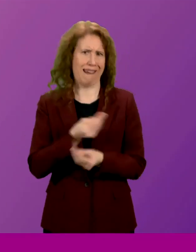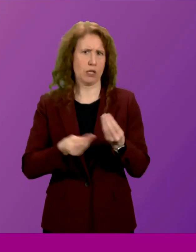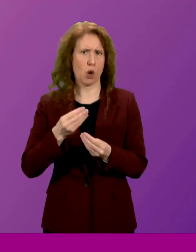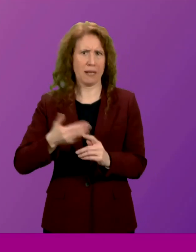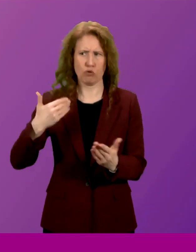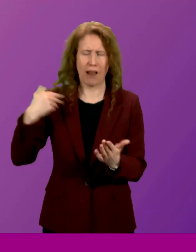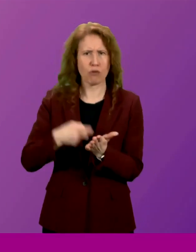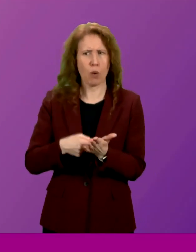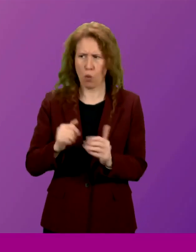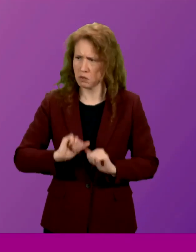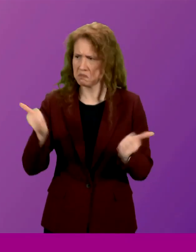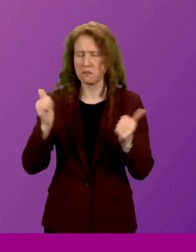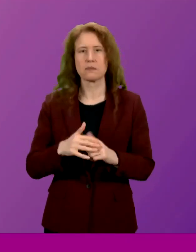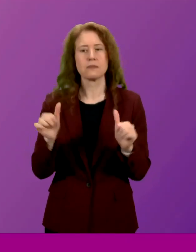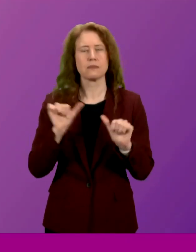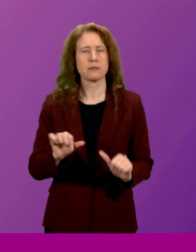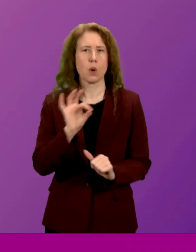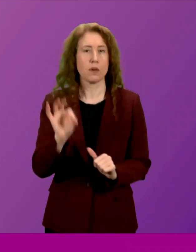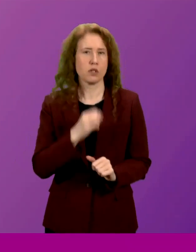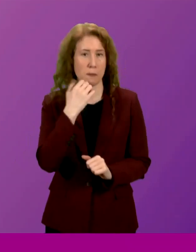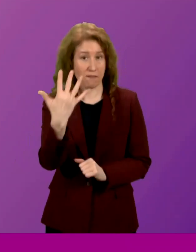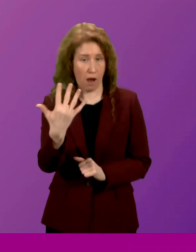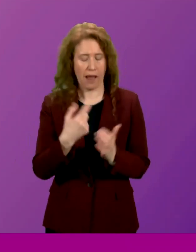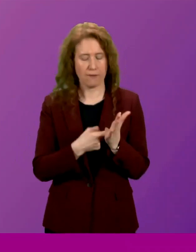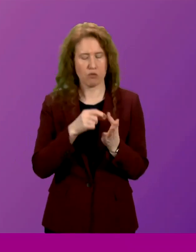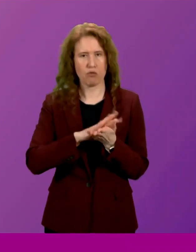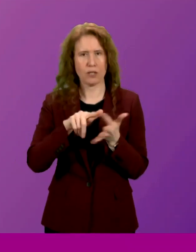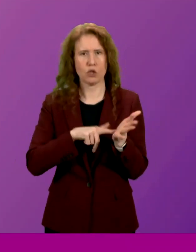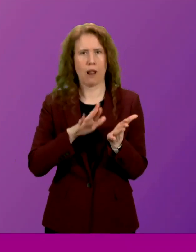record. Question number 5, Rachel Hamilton.